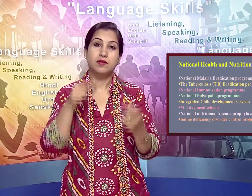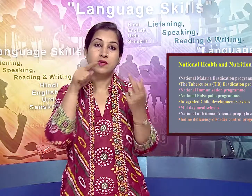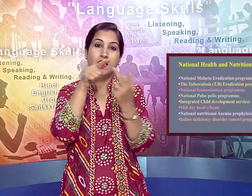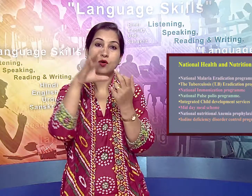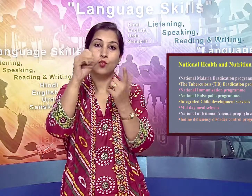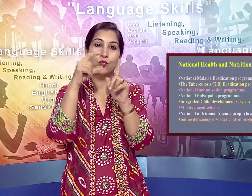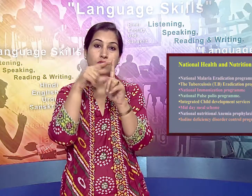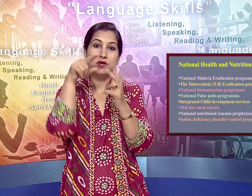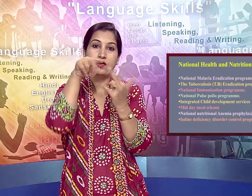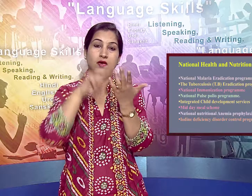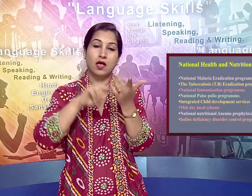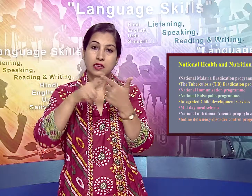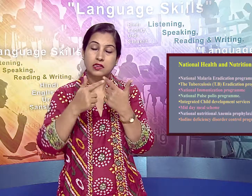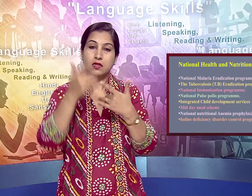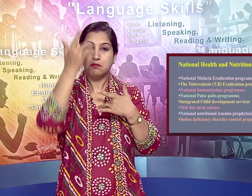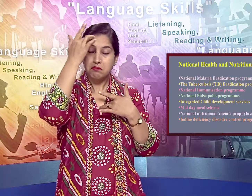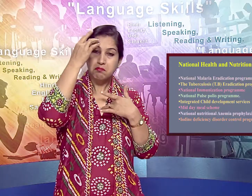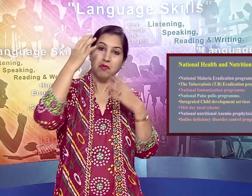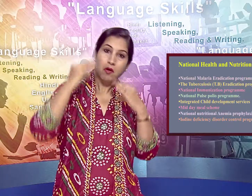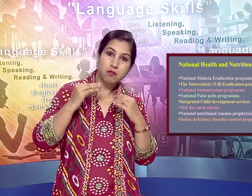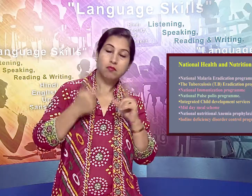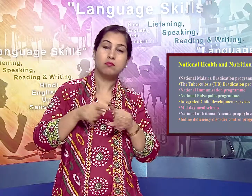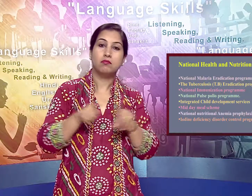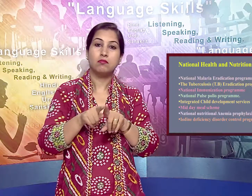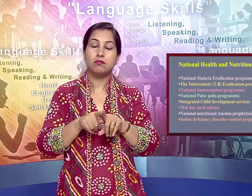Iodine Deficiency Disorder Control Program.